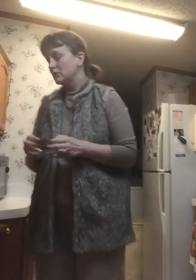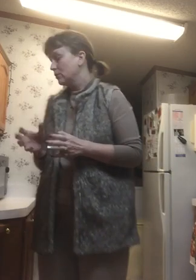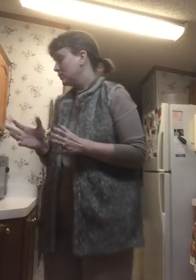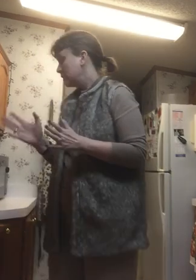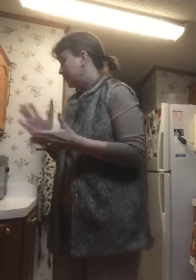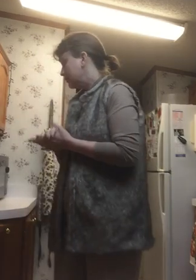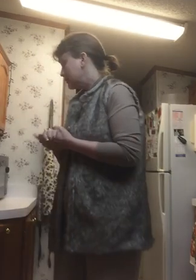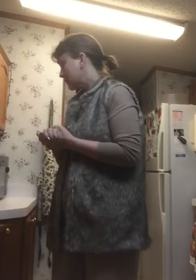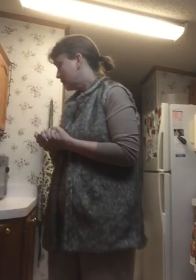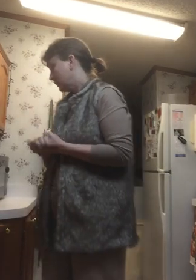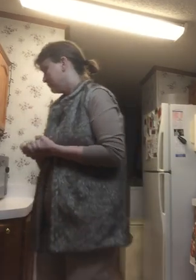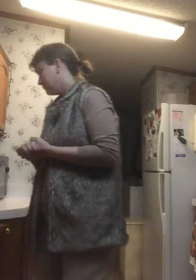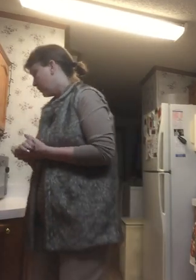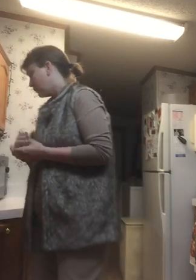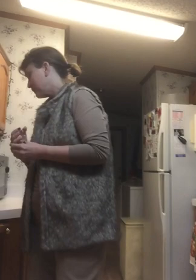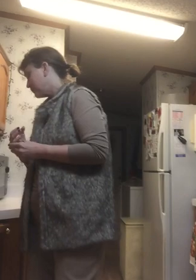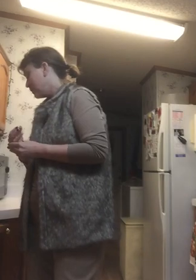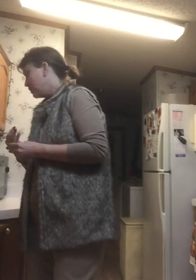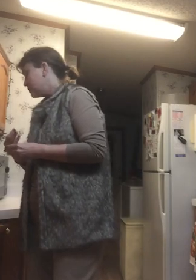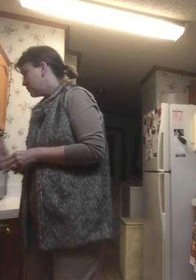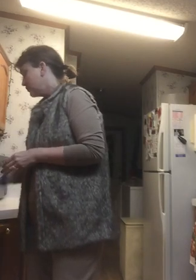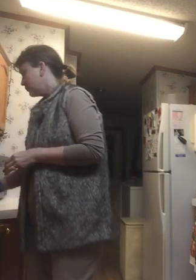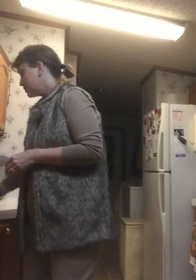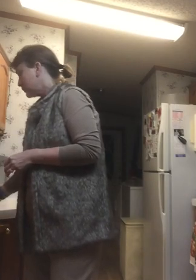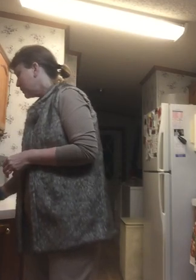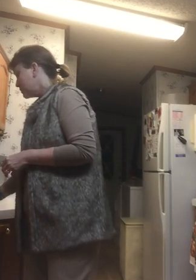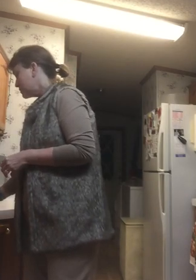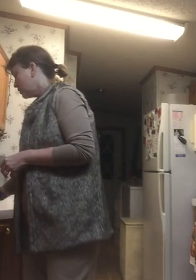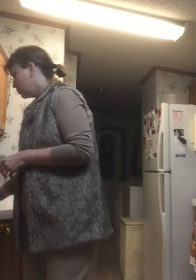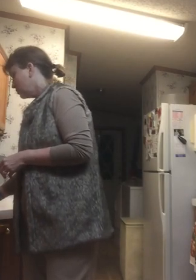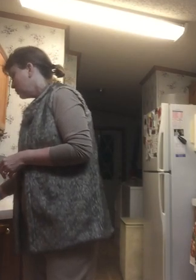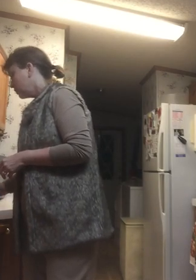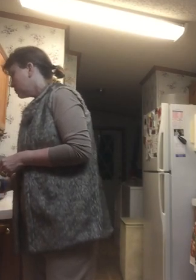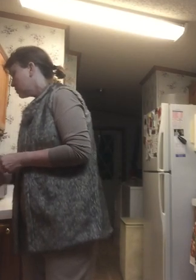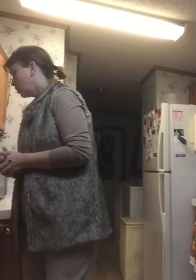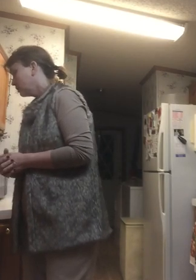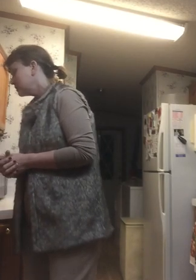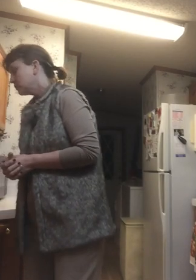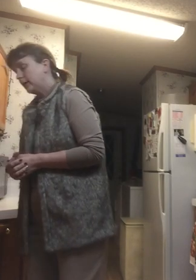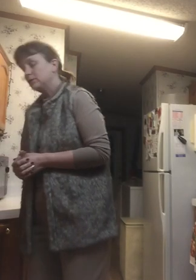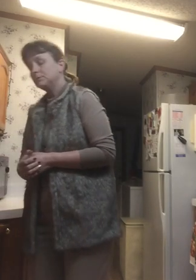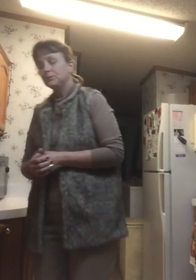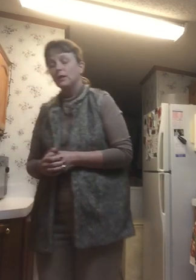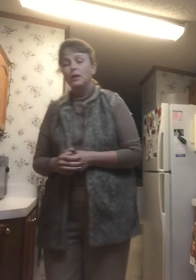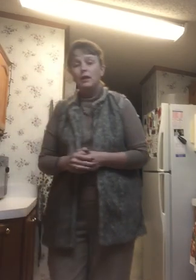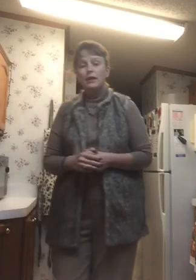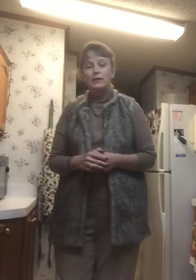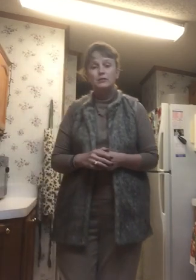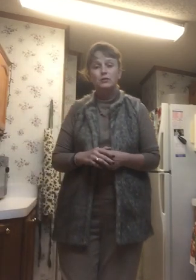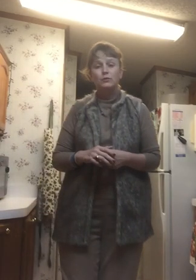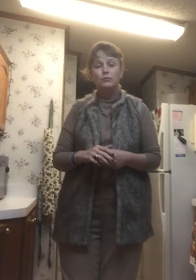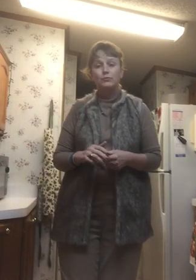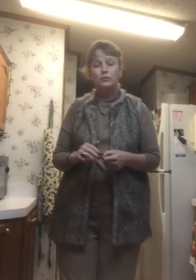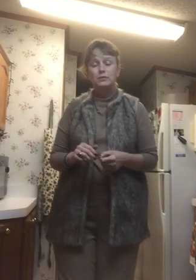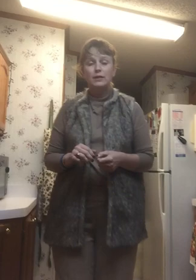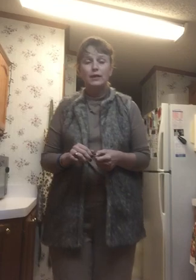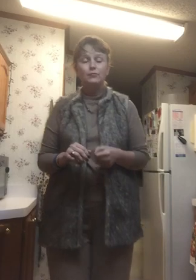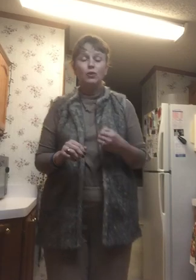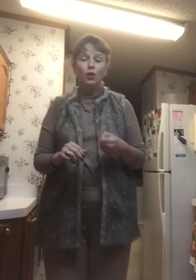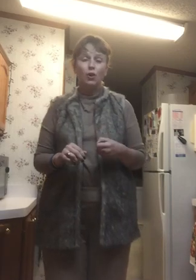So anyway, let's get going. All right. So the first part of the song goes, "All is well," and so for the sign for